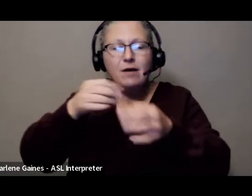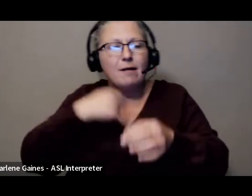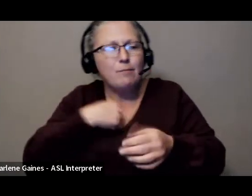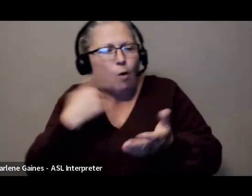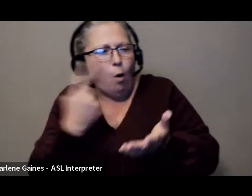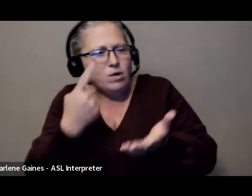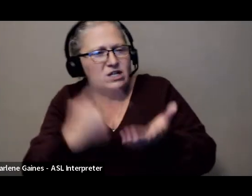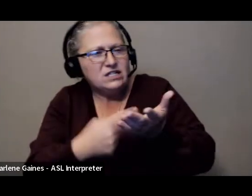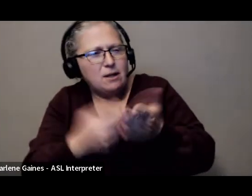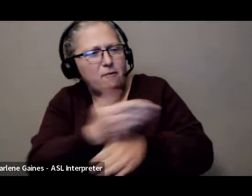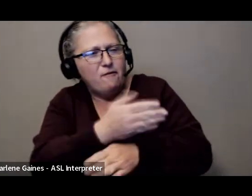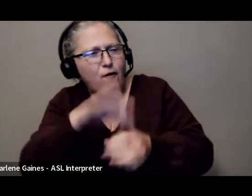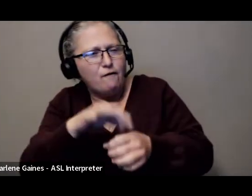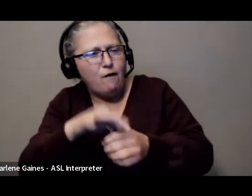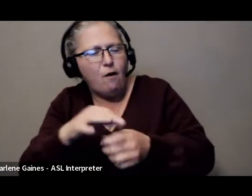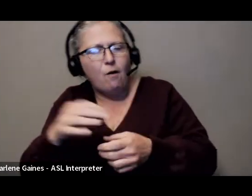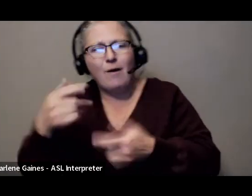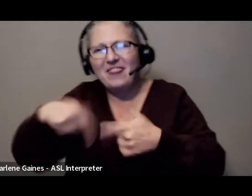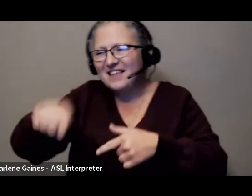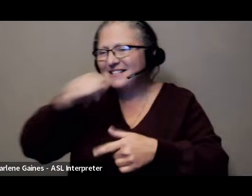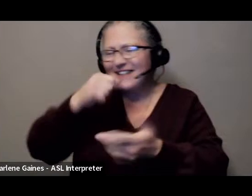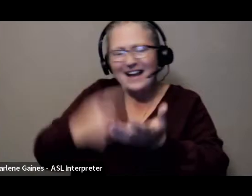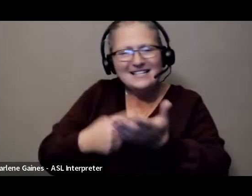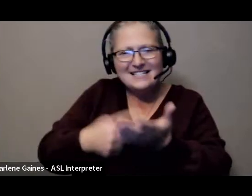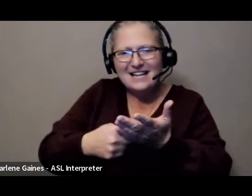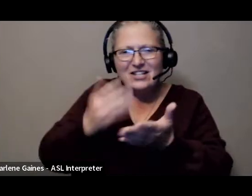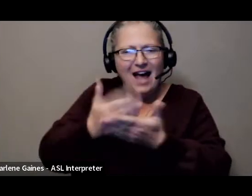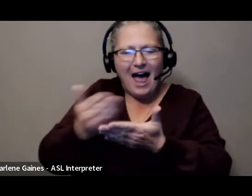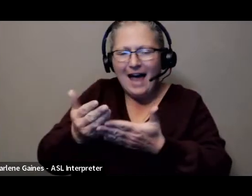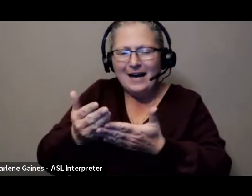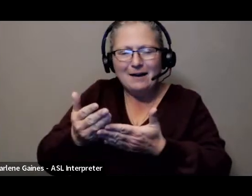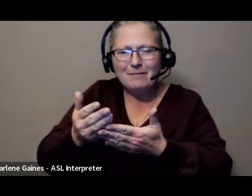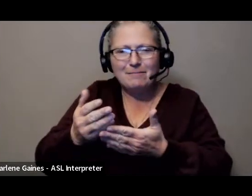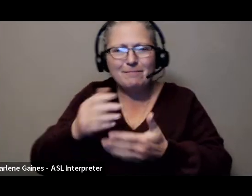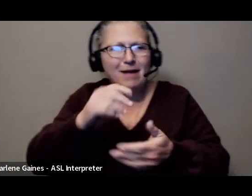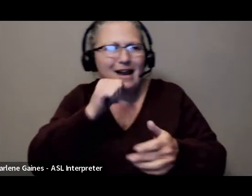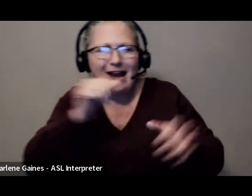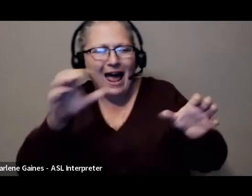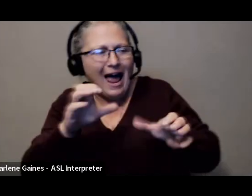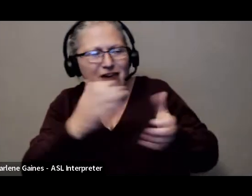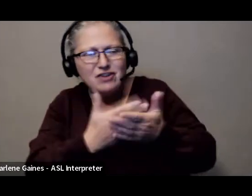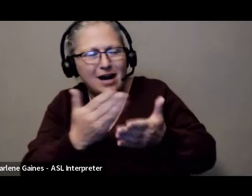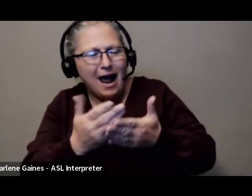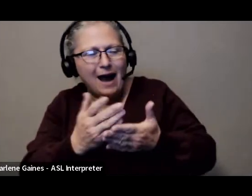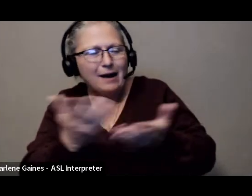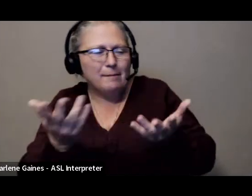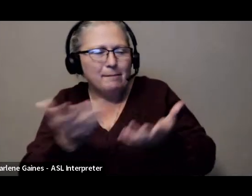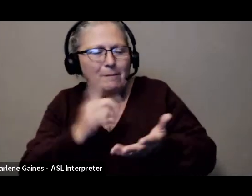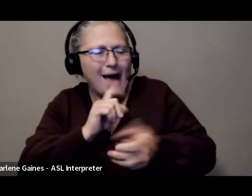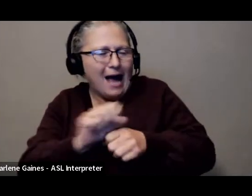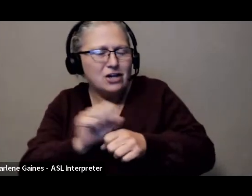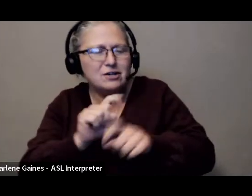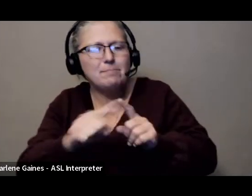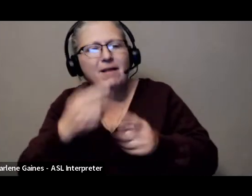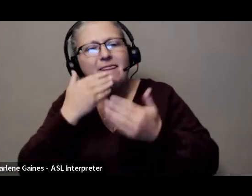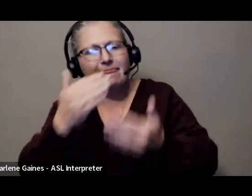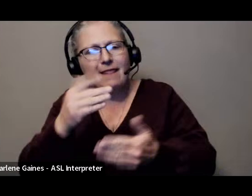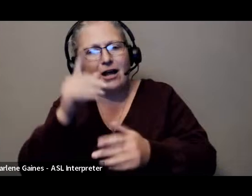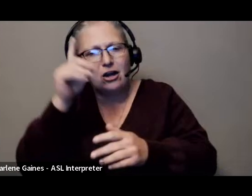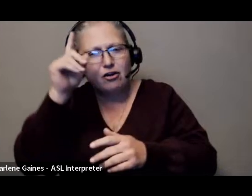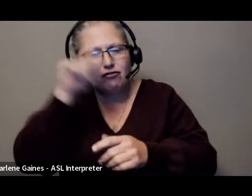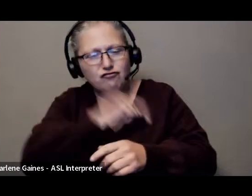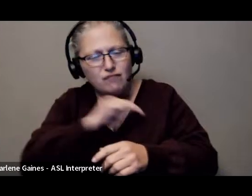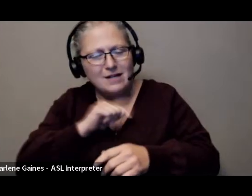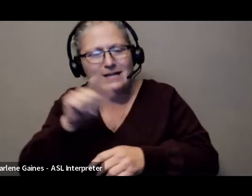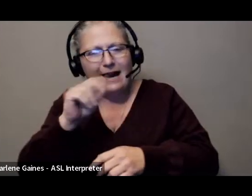vote. Sometimes we Uh-uh. have discussion. This is not a discussion item. Well, it is So- an action item, actually. Yeah, so thank you, Trustee Land, for letting me speak.